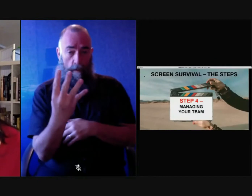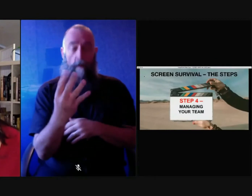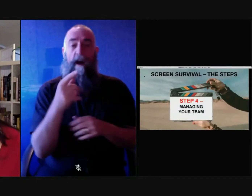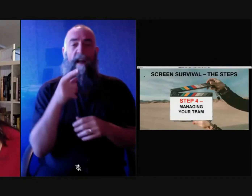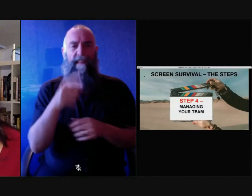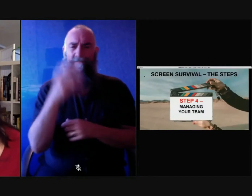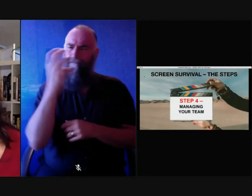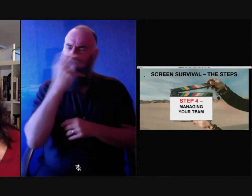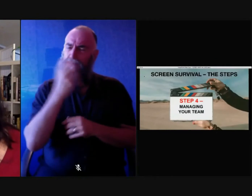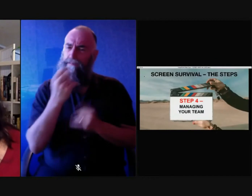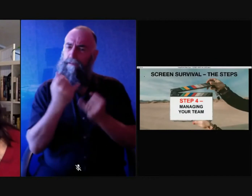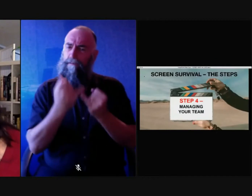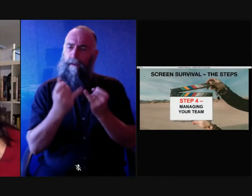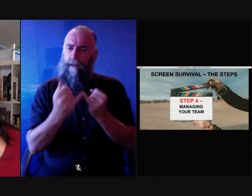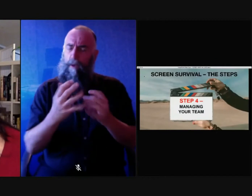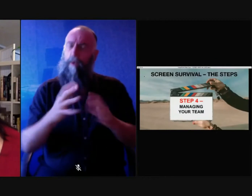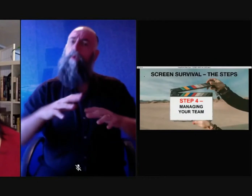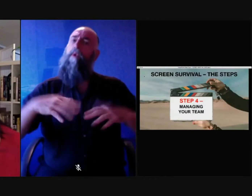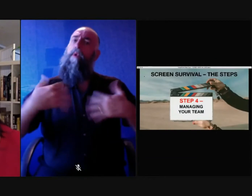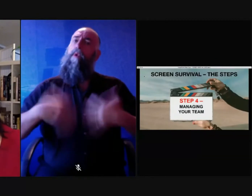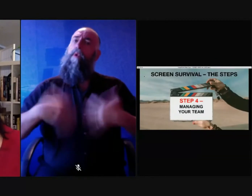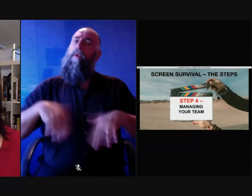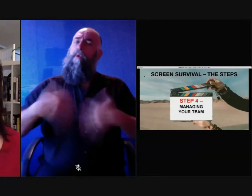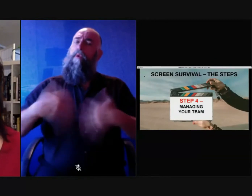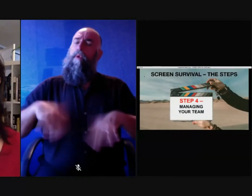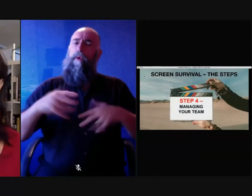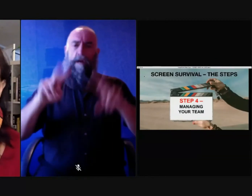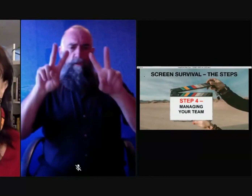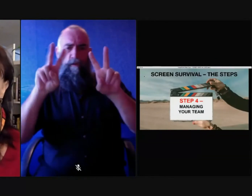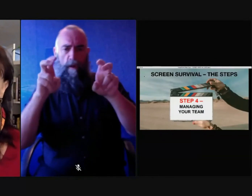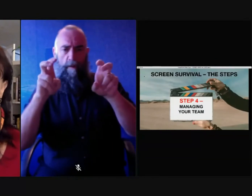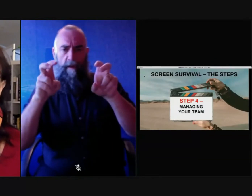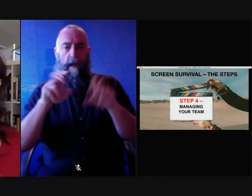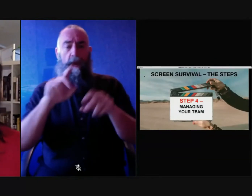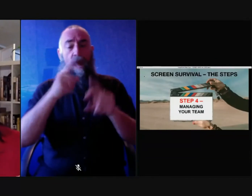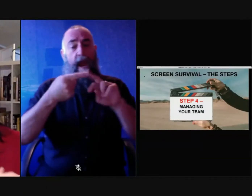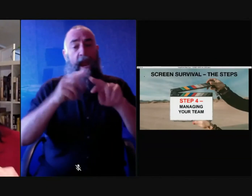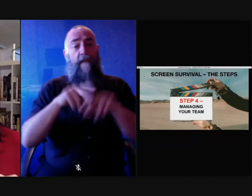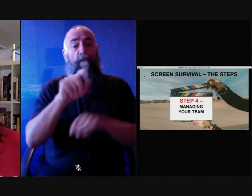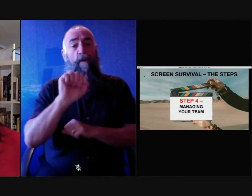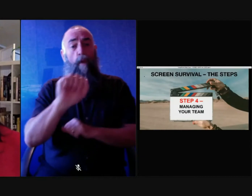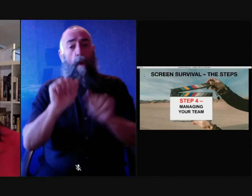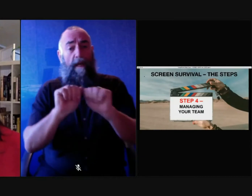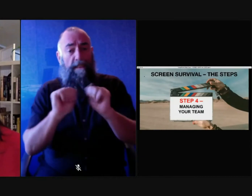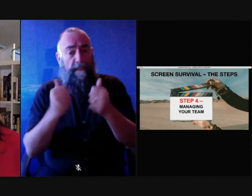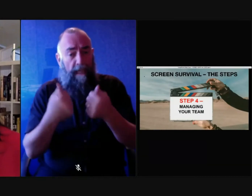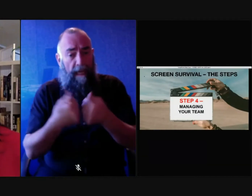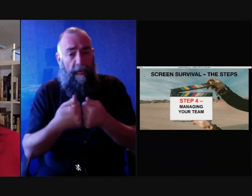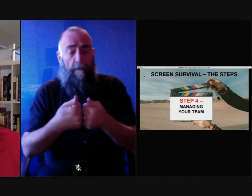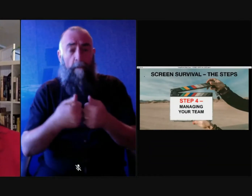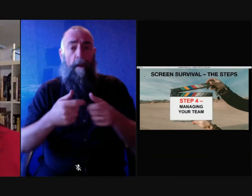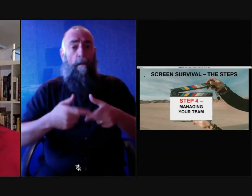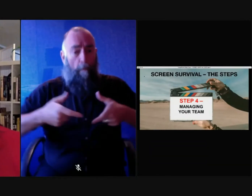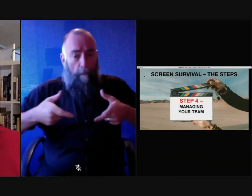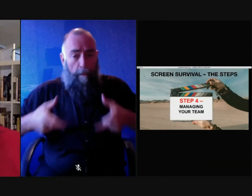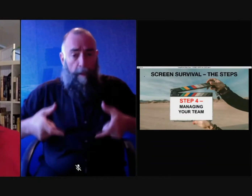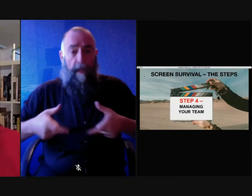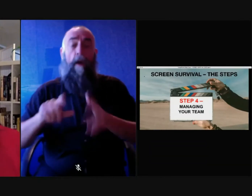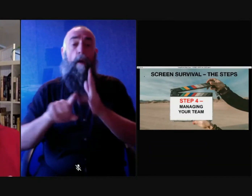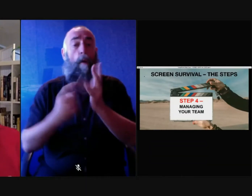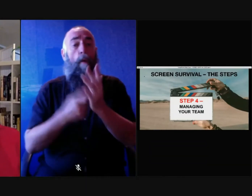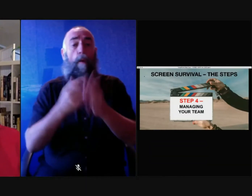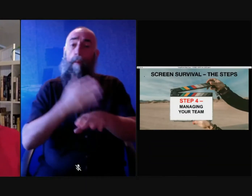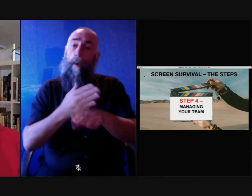stressful topic that we need to really talk about, but for those of you who have a larger team or who work with other freelancers, then of